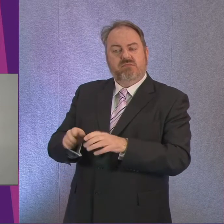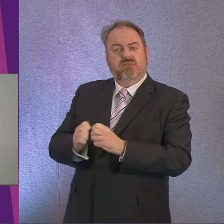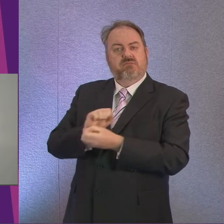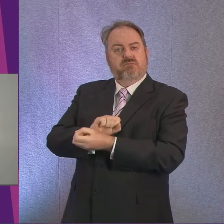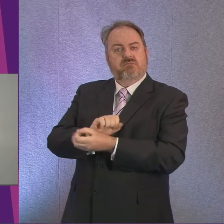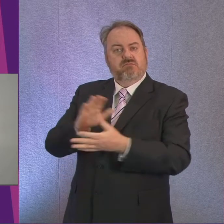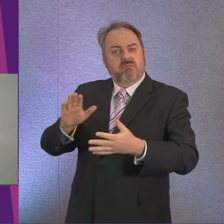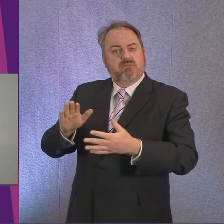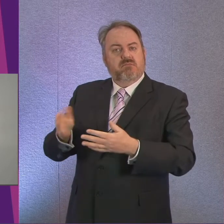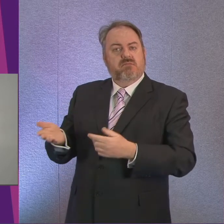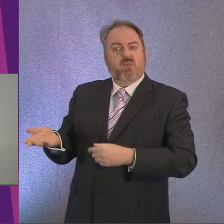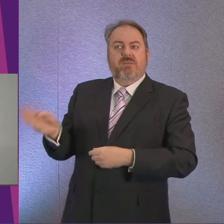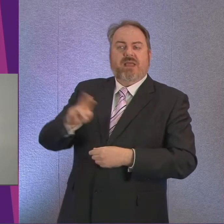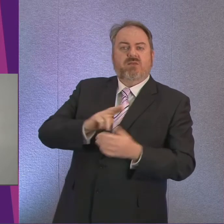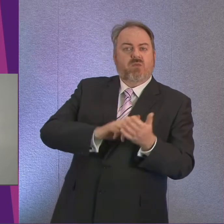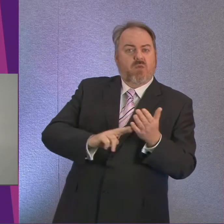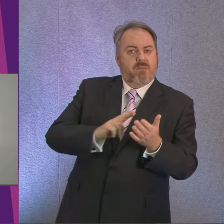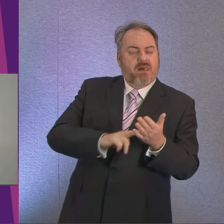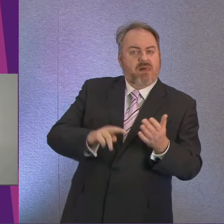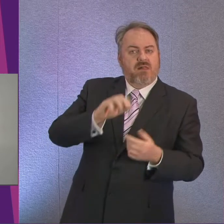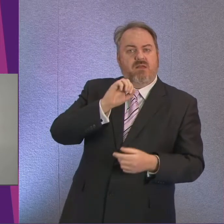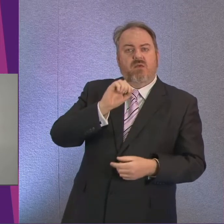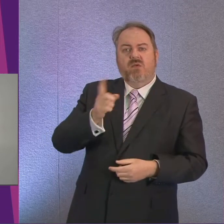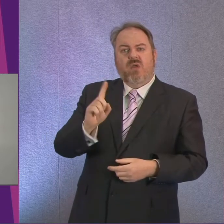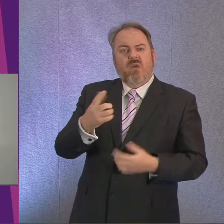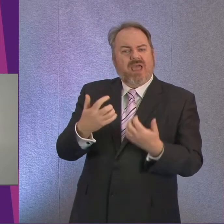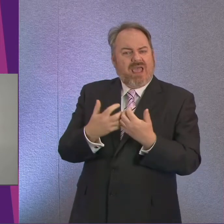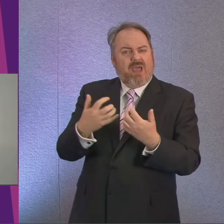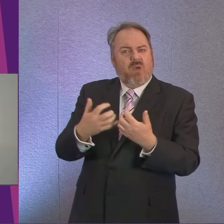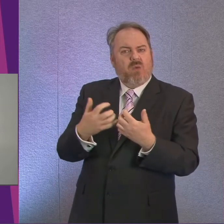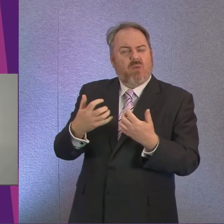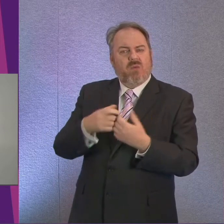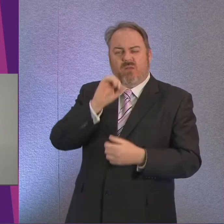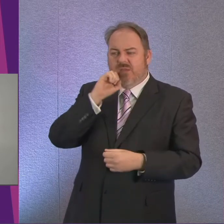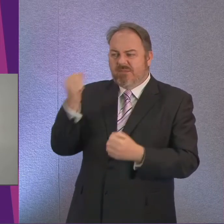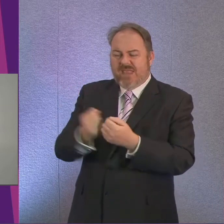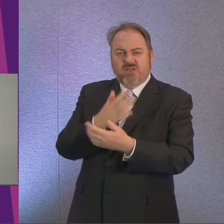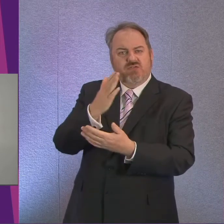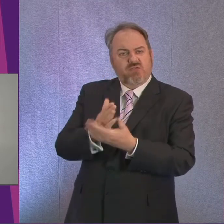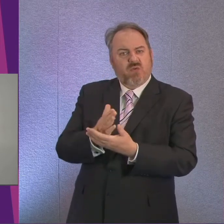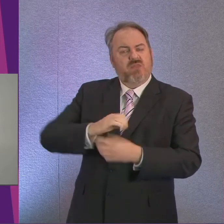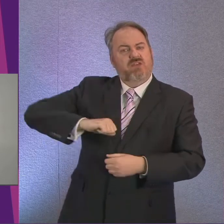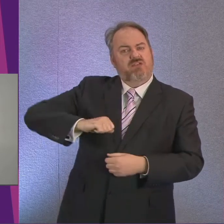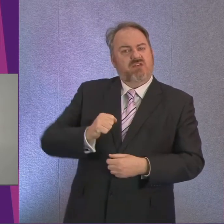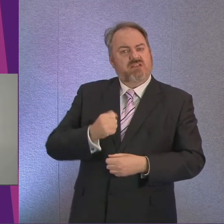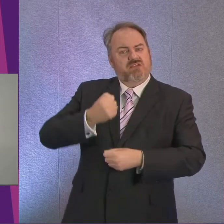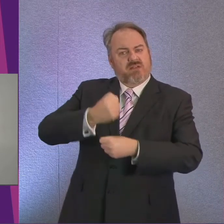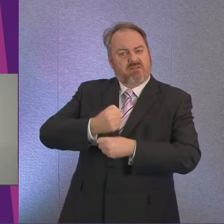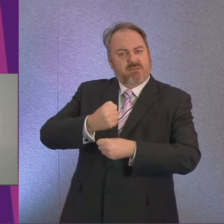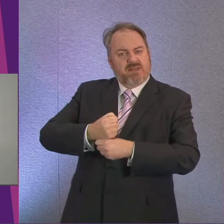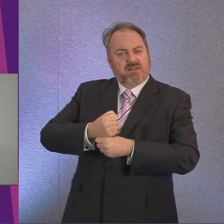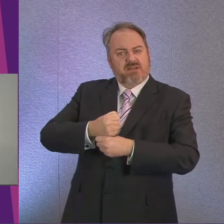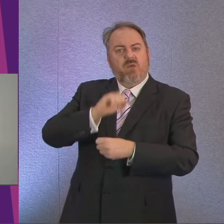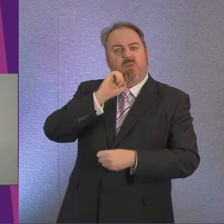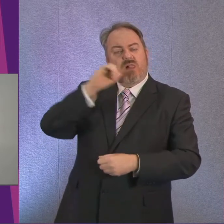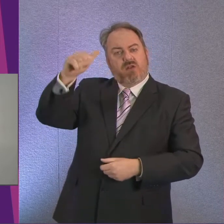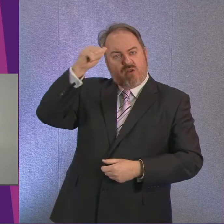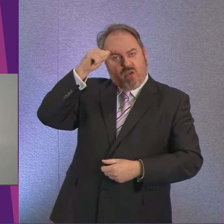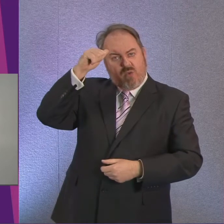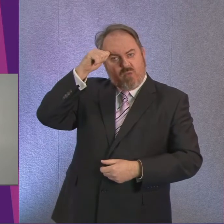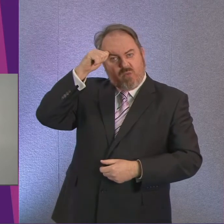Cabinet Secretary, what tests or criteria will be used by the Scottish Government to decide if, when and